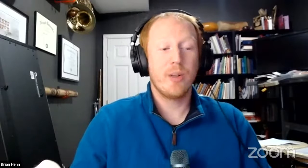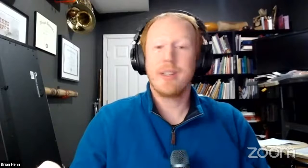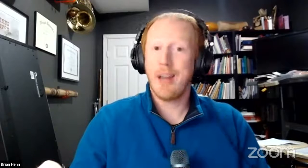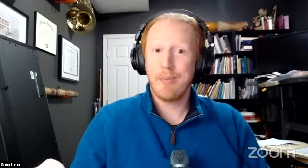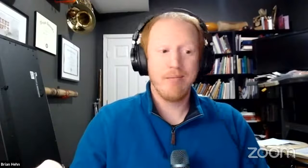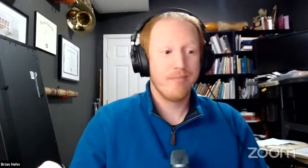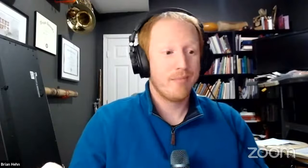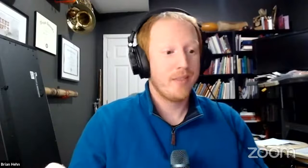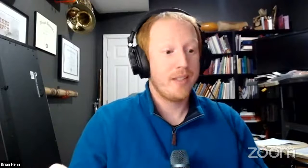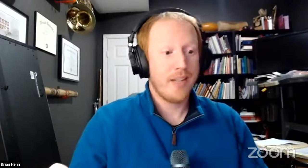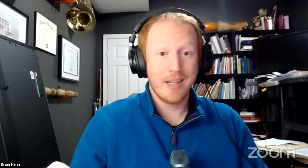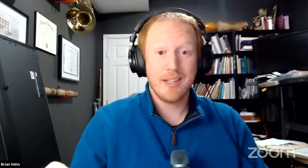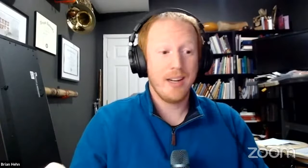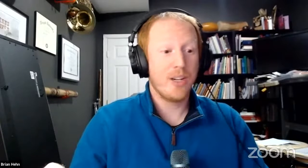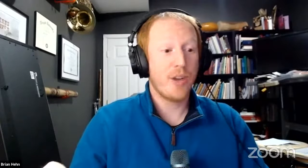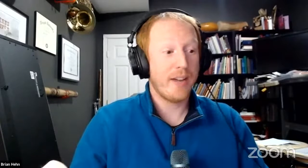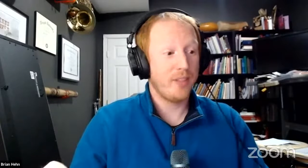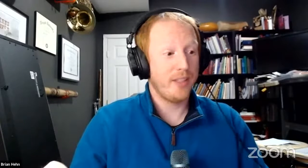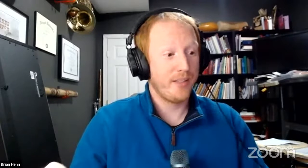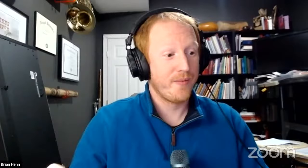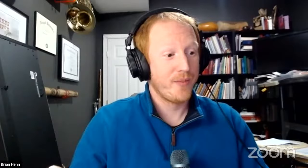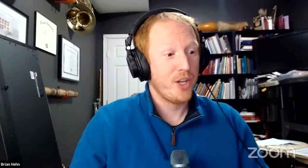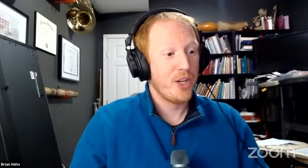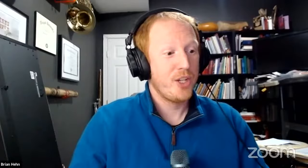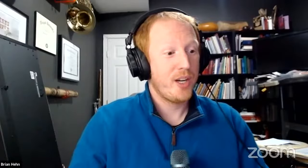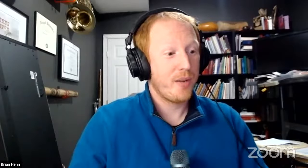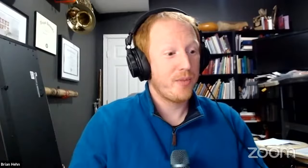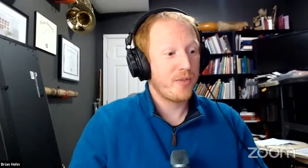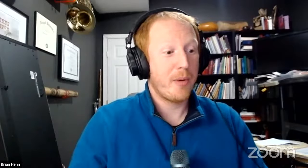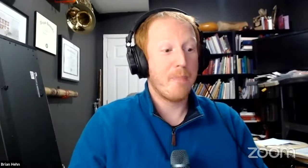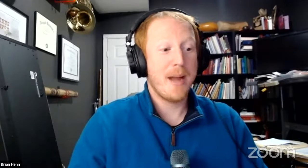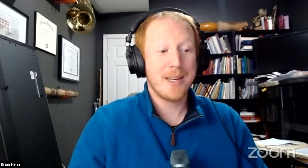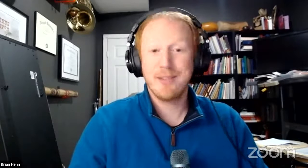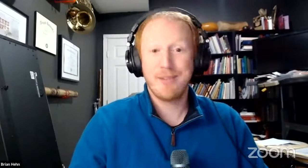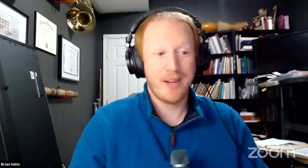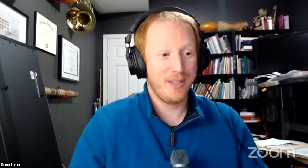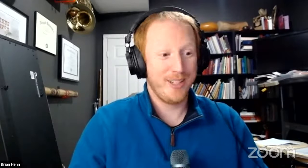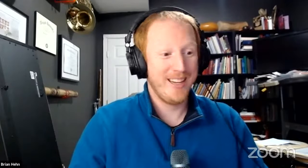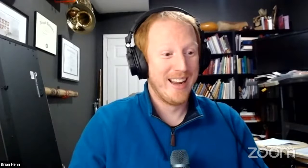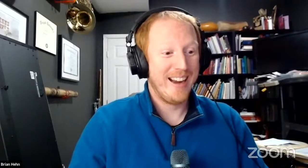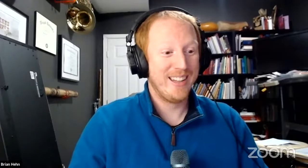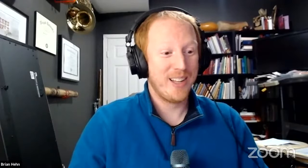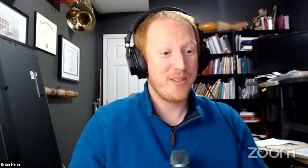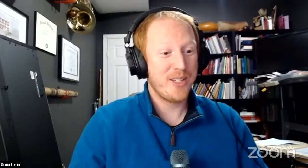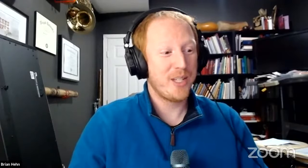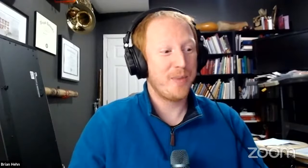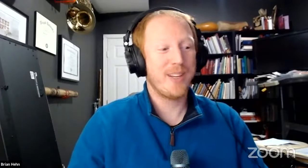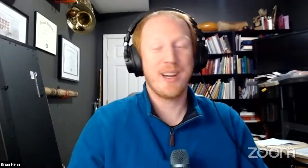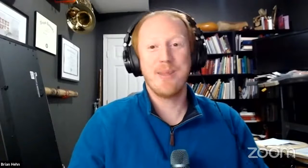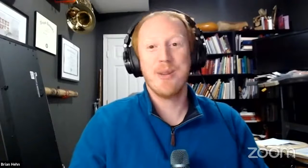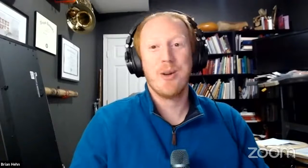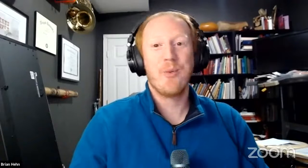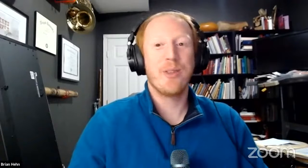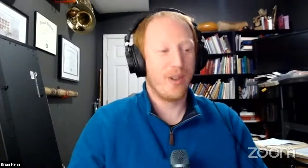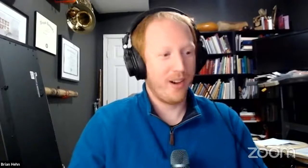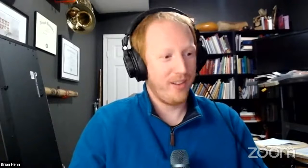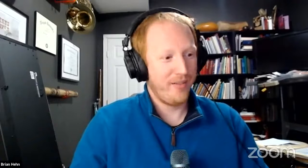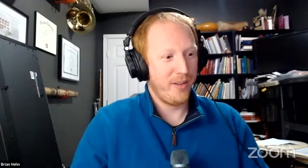anxiety, while faith and hope and love abound to keep